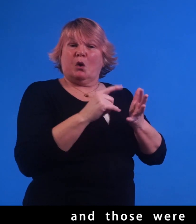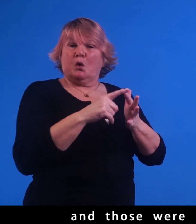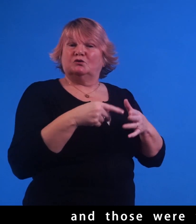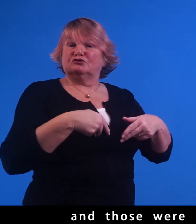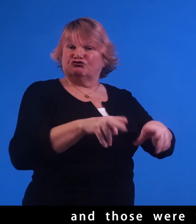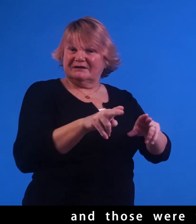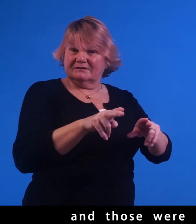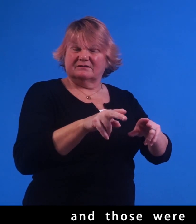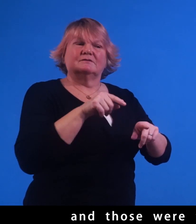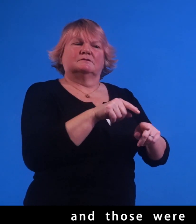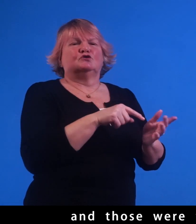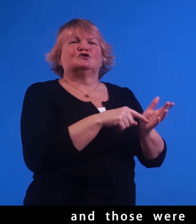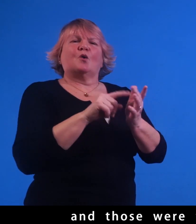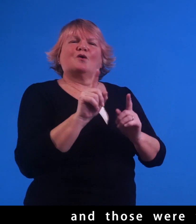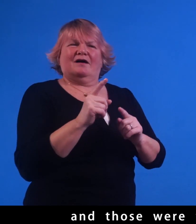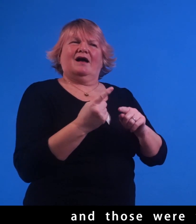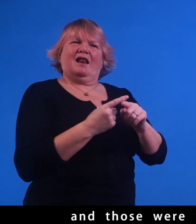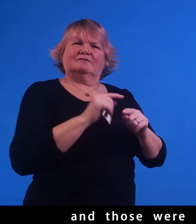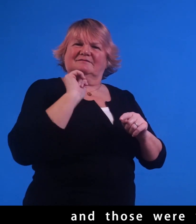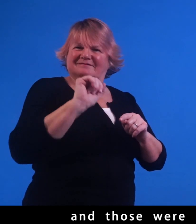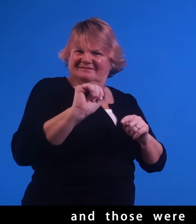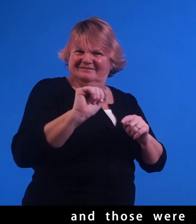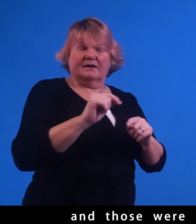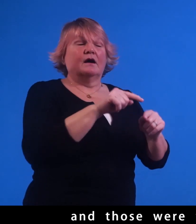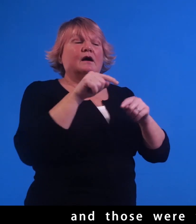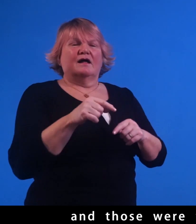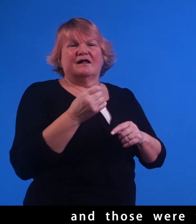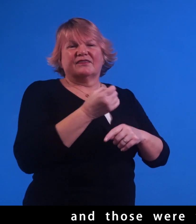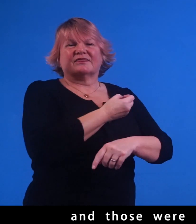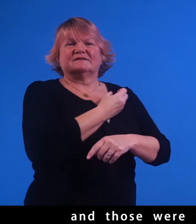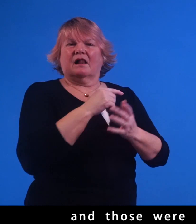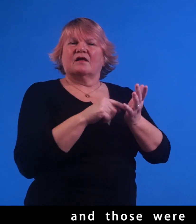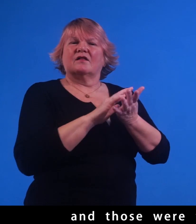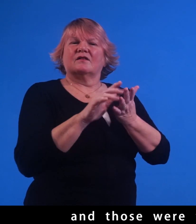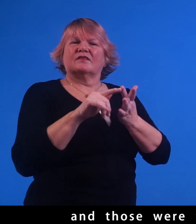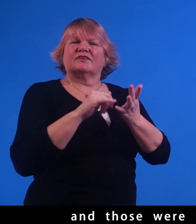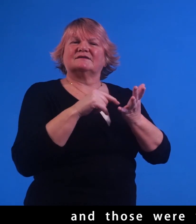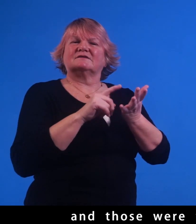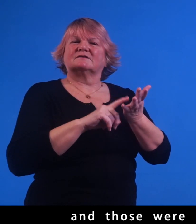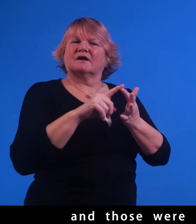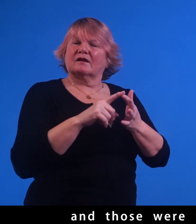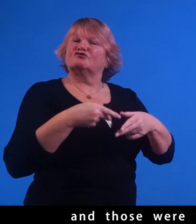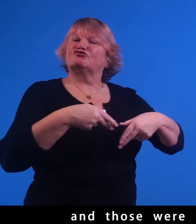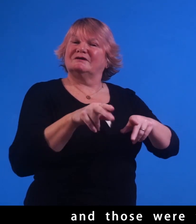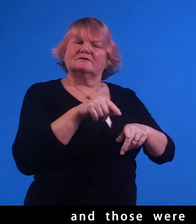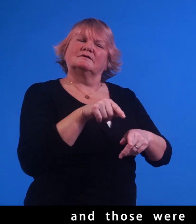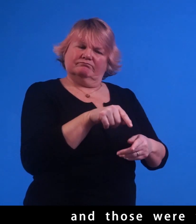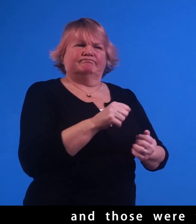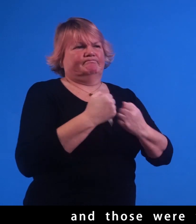And those were Rose Street, to symbolise England, and Thistle Street,